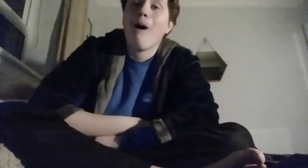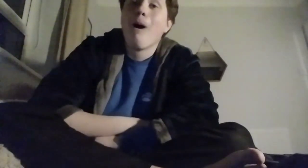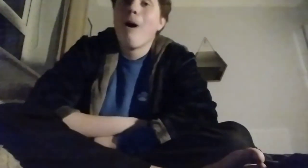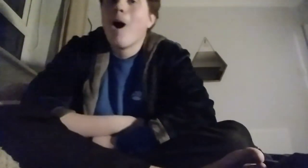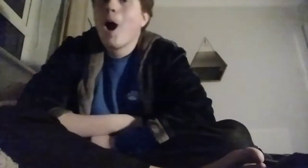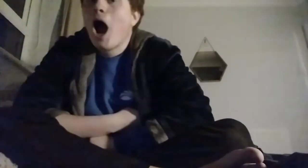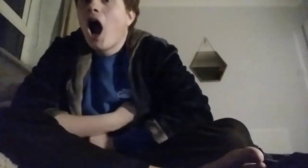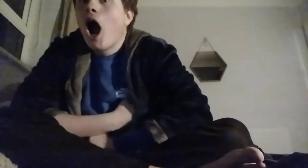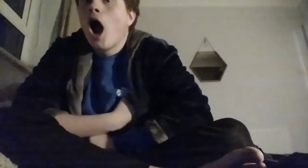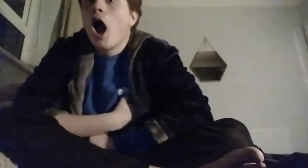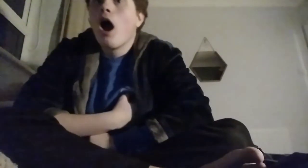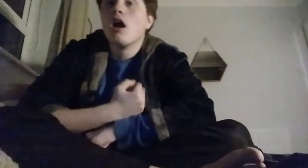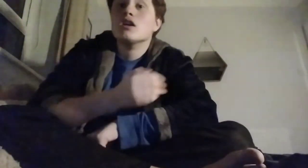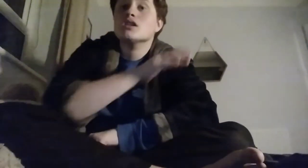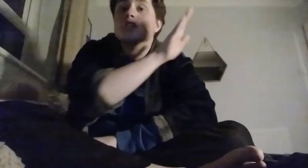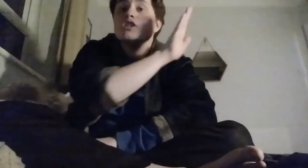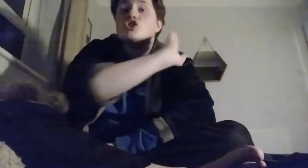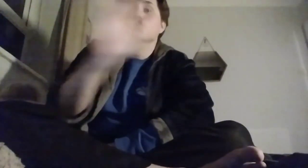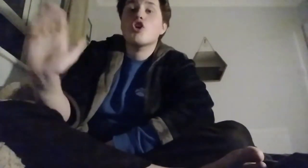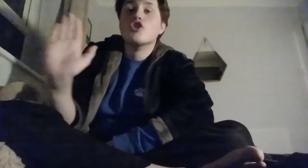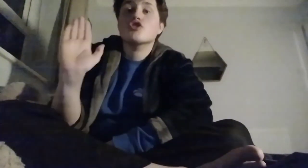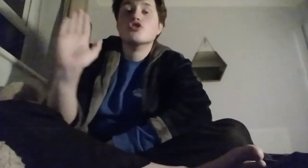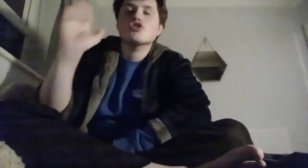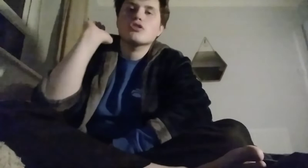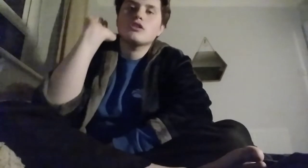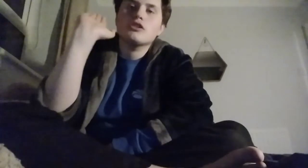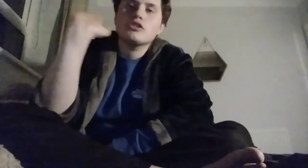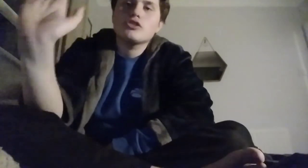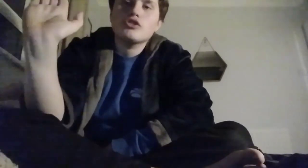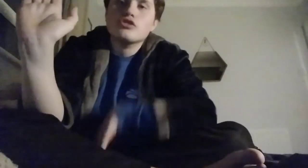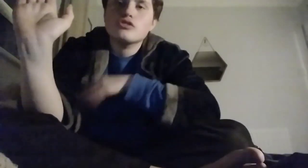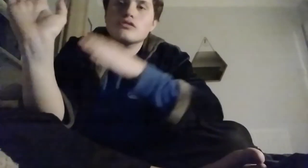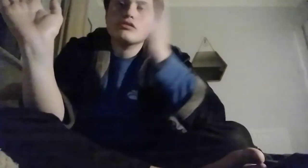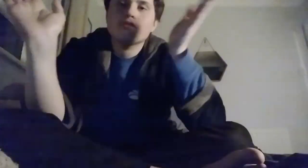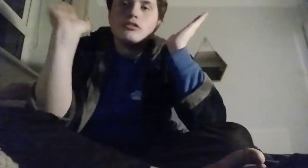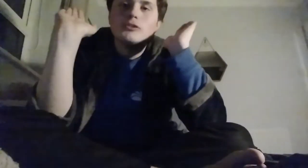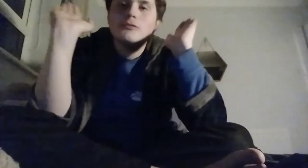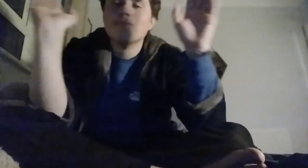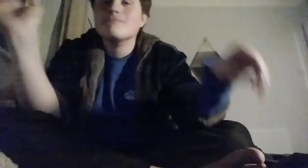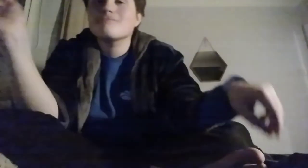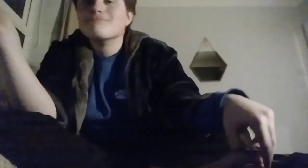We'll be right back.